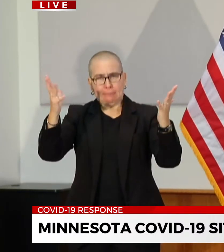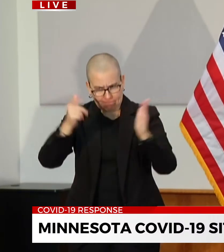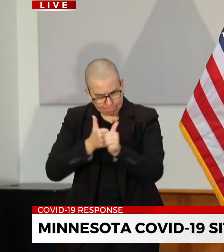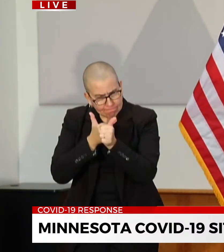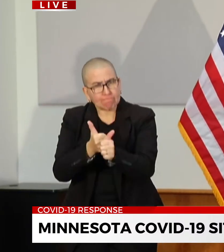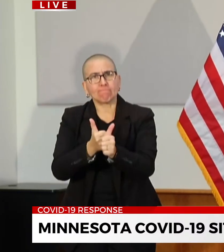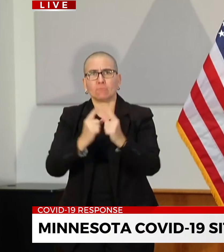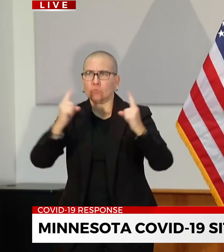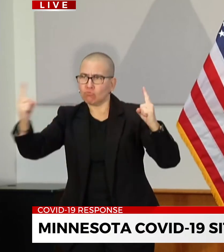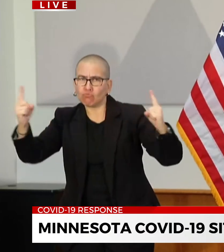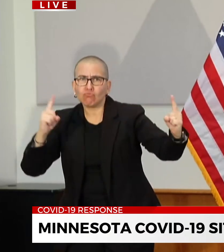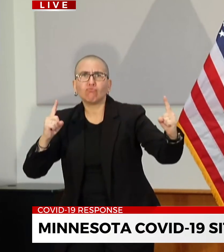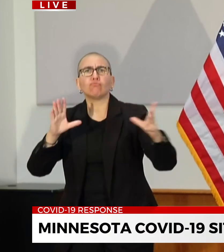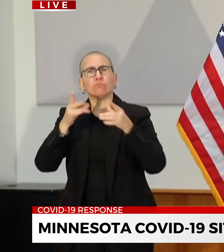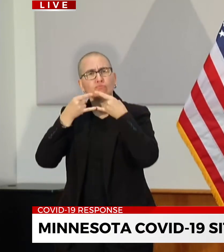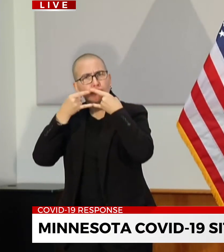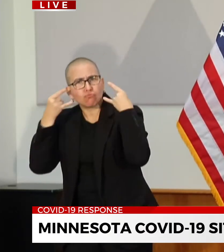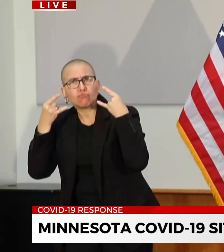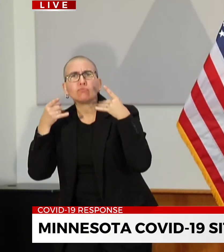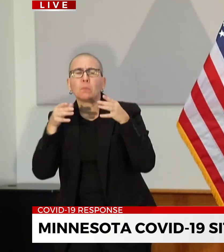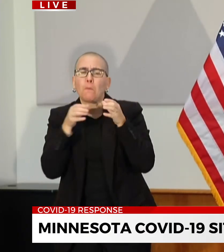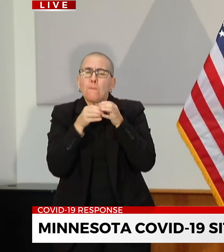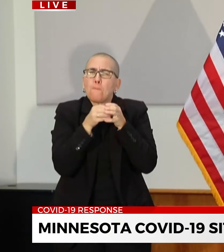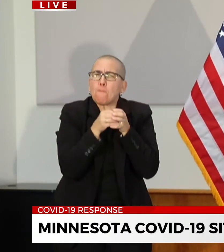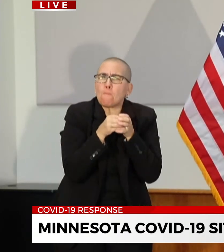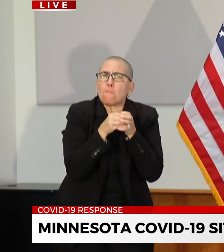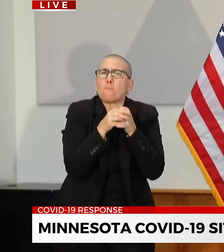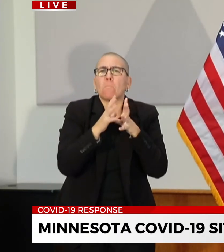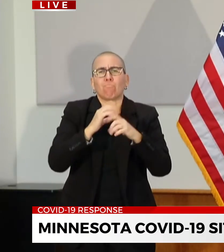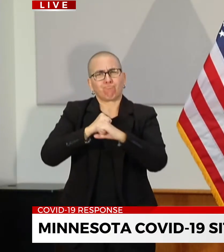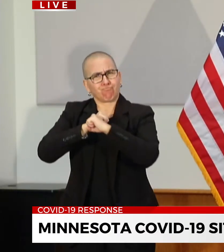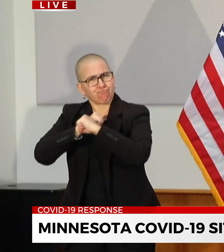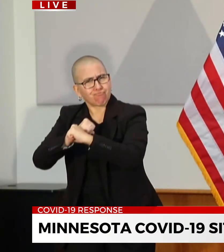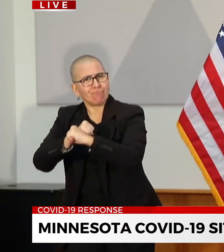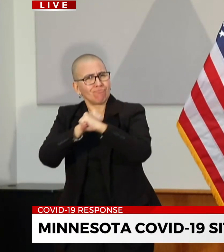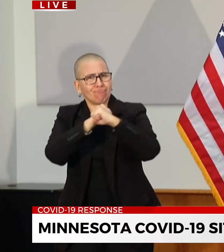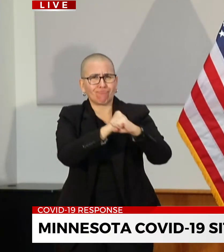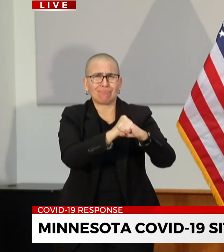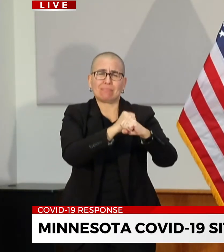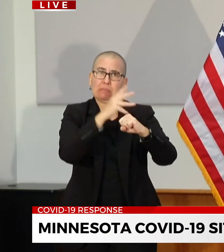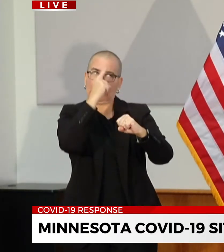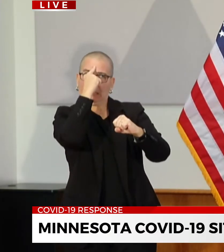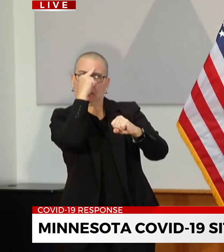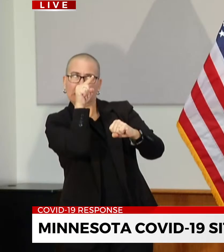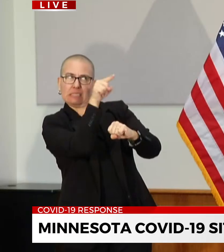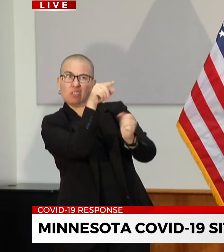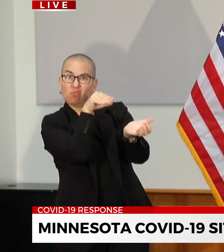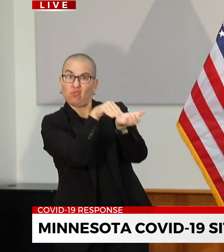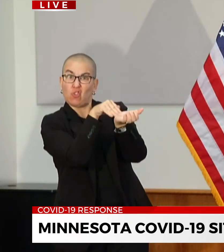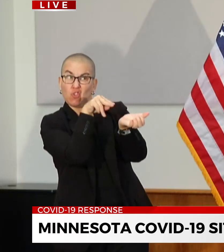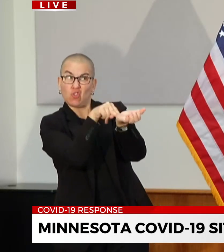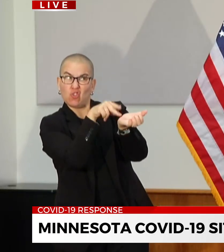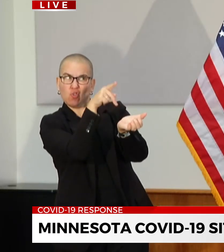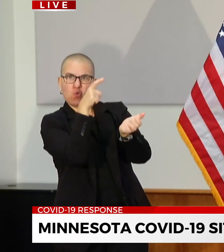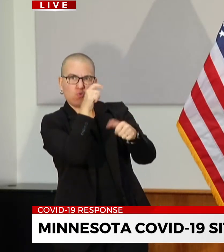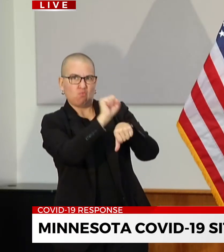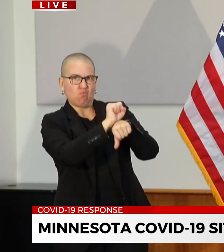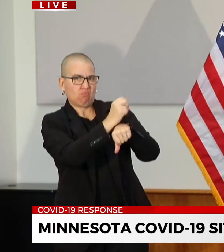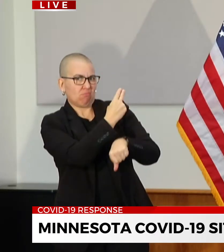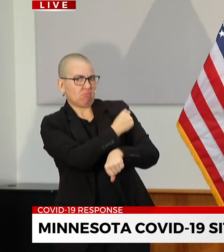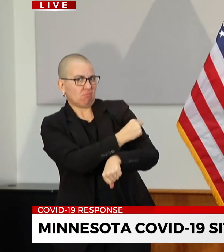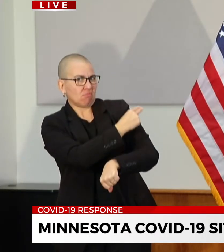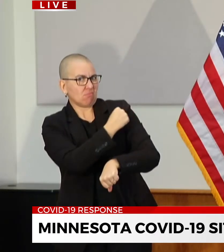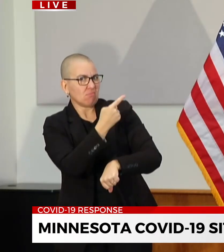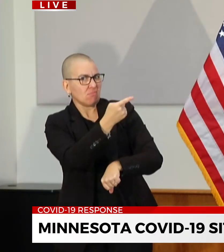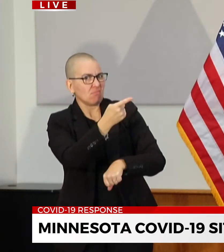family, to do what we've been asking to protect those frontline healthcare workers, as we knew in the midst of this it was going to be a pretty tough